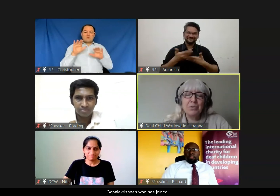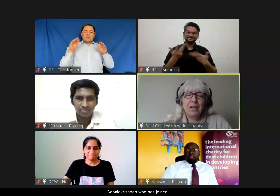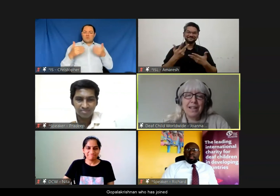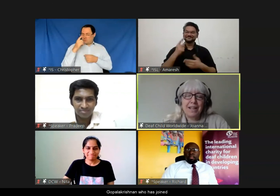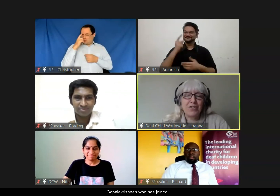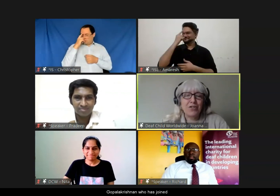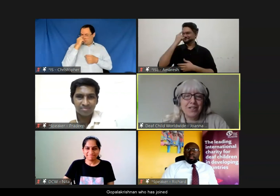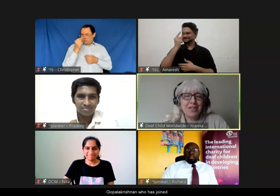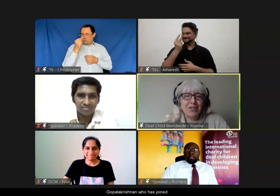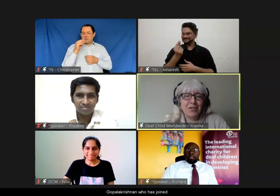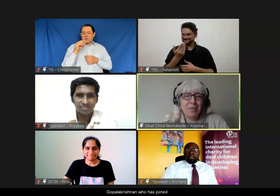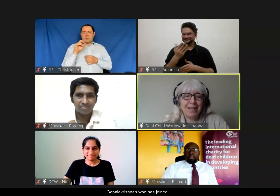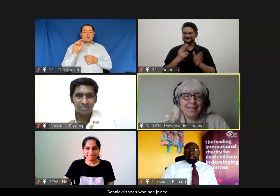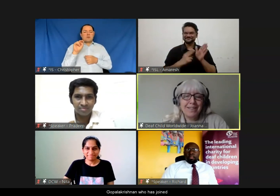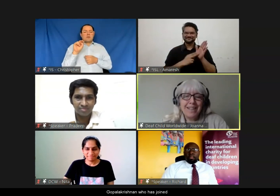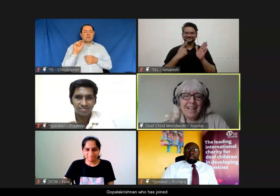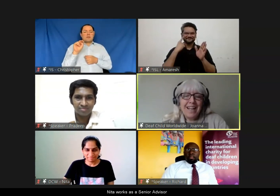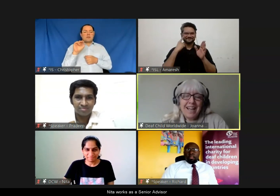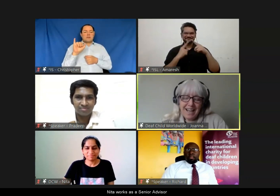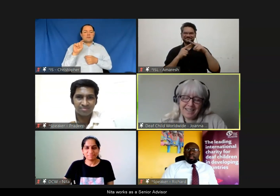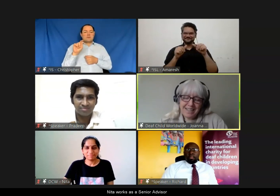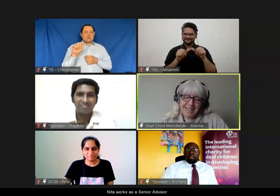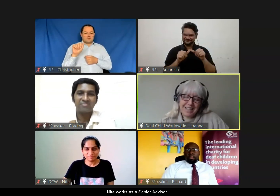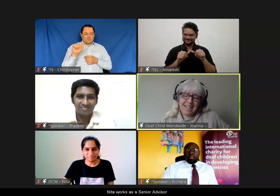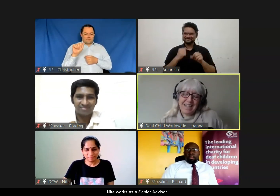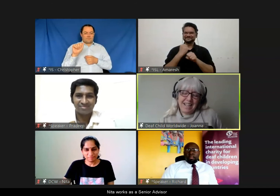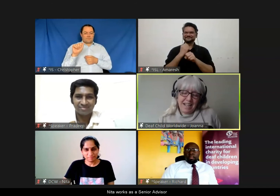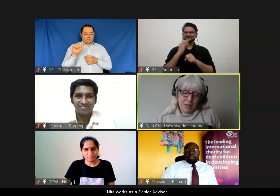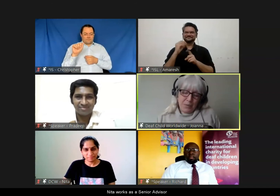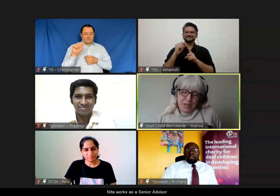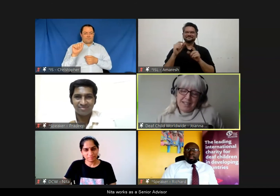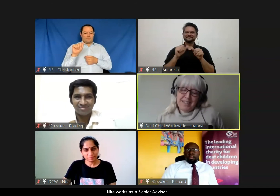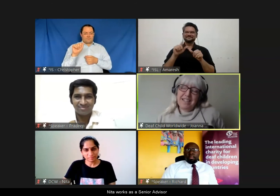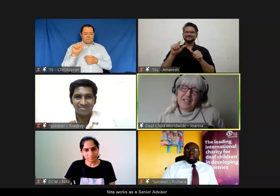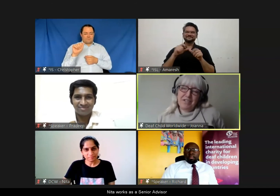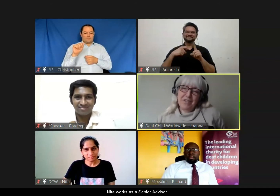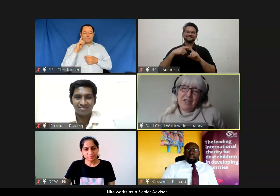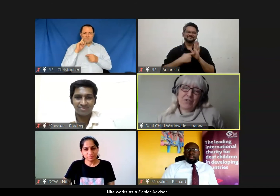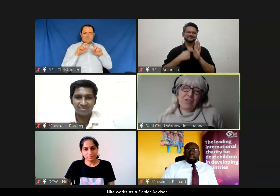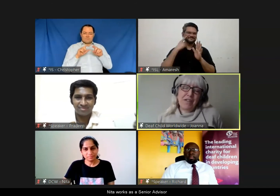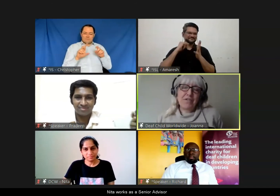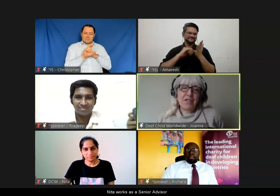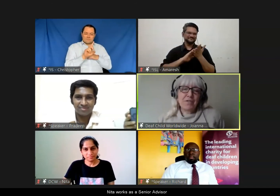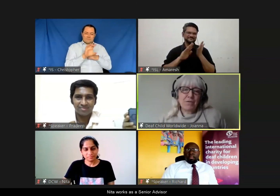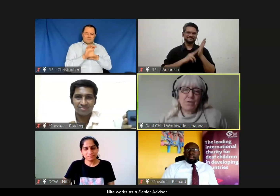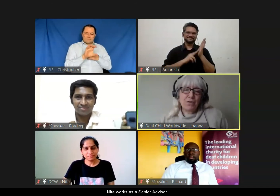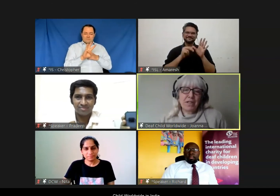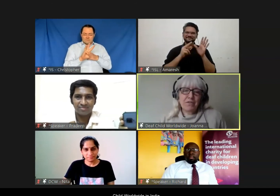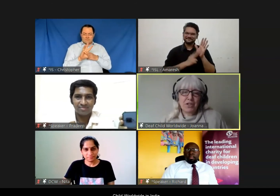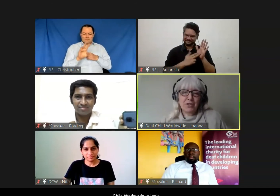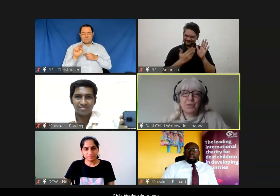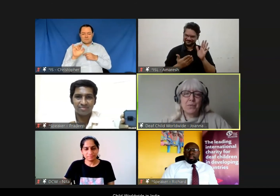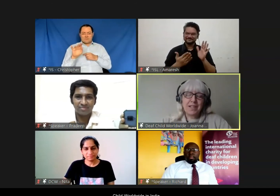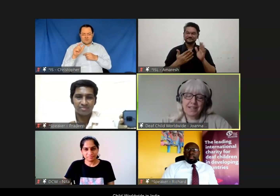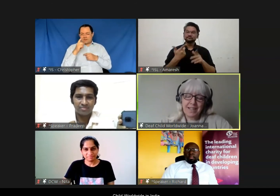who has joined us on the panel. And Nita works as Senior Advisor on Deafness for Deaf